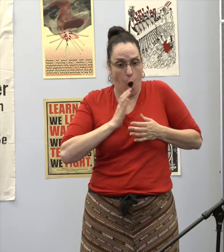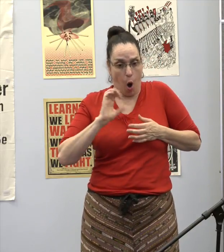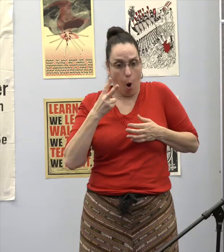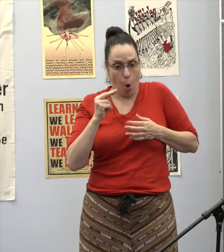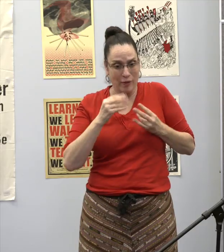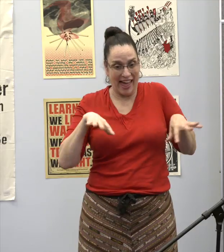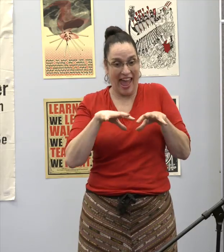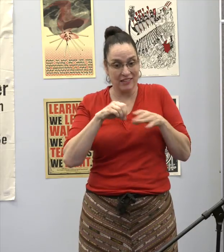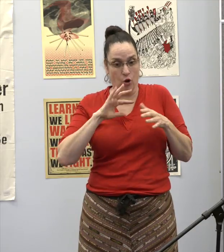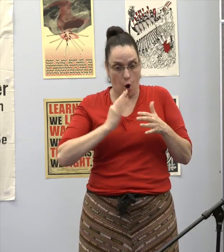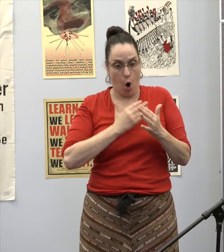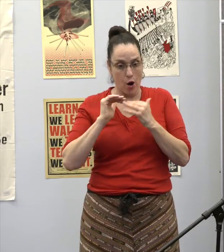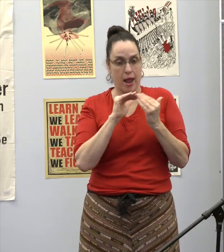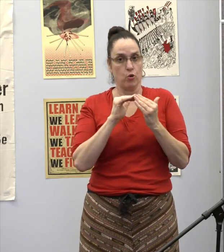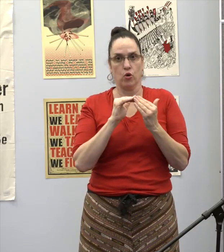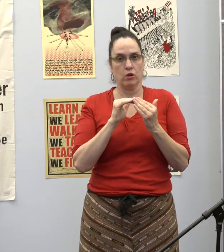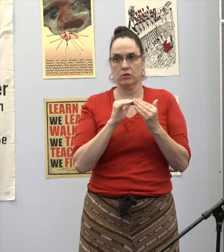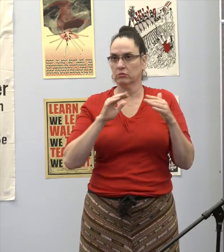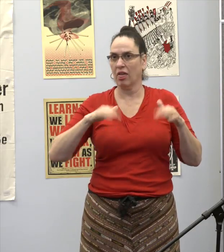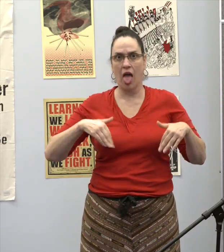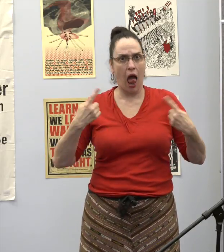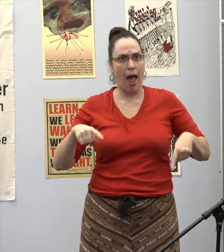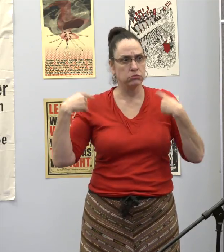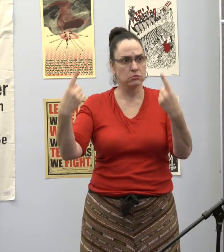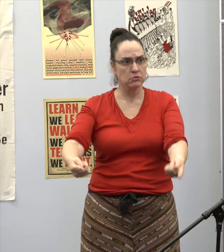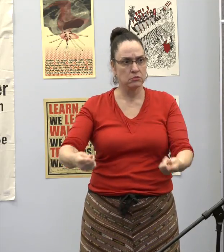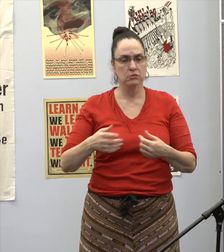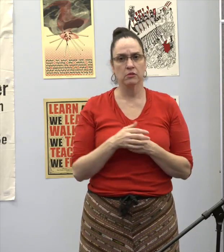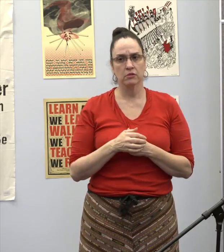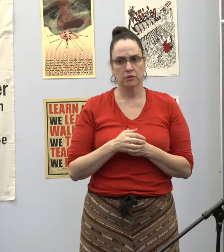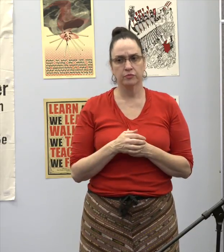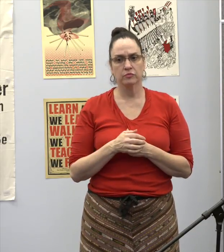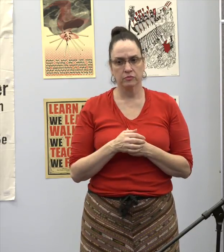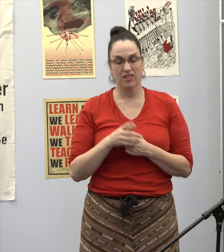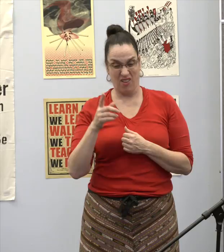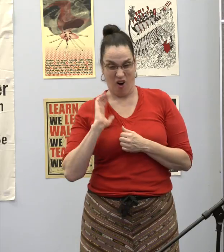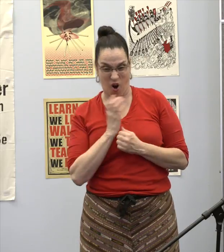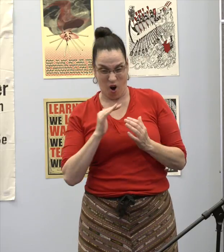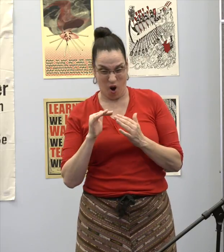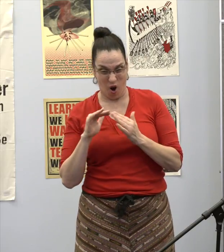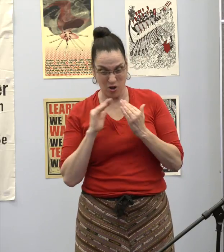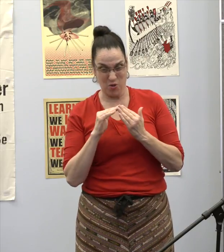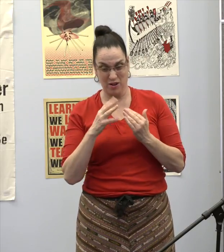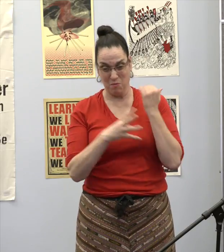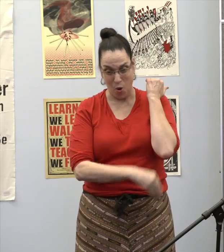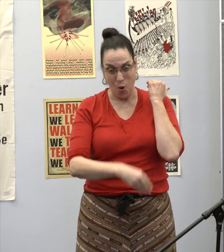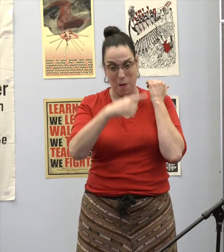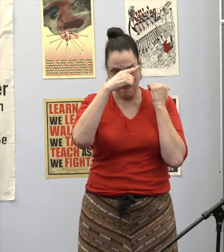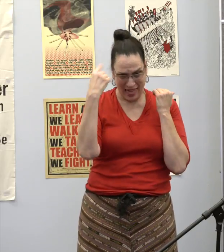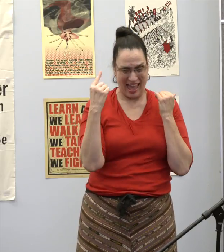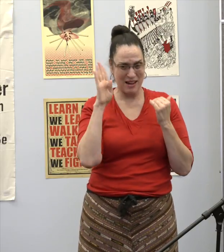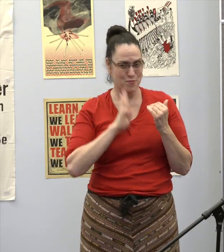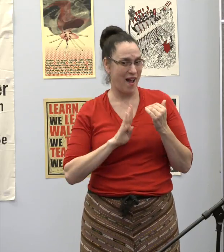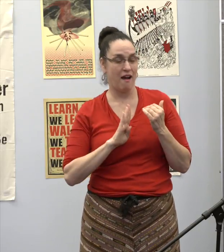that has not been, when it comes to like communities that have been, that are poor, that are black, that are brown, that has